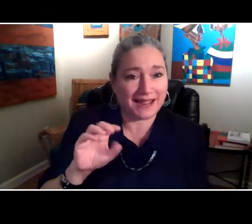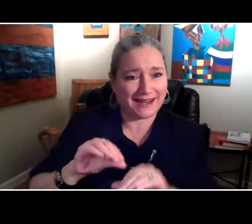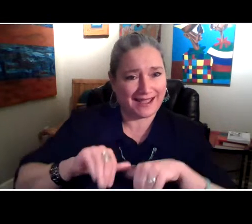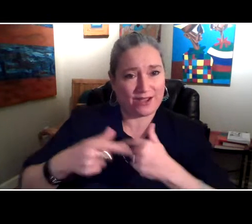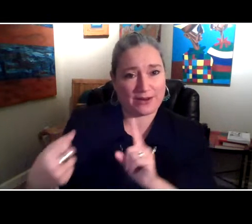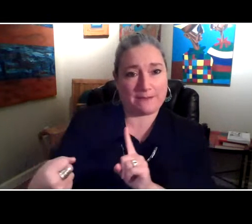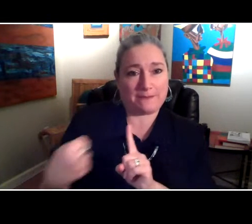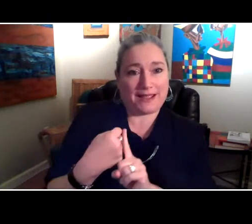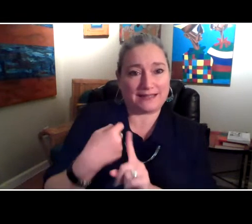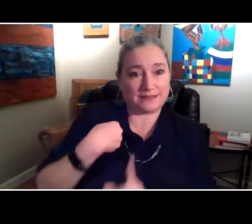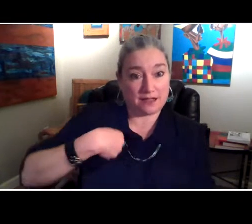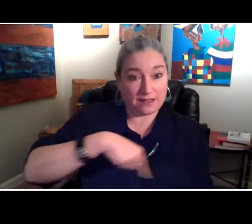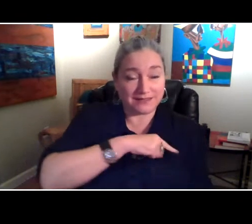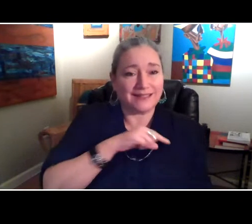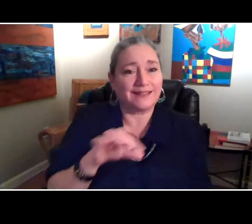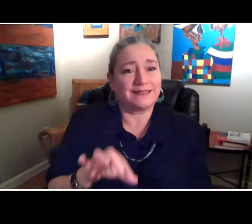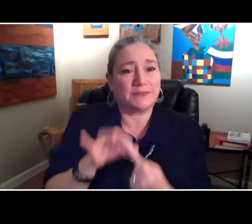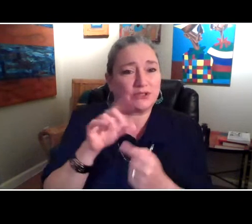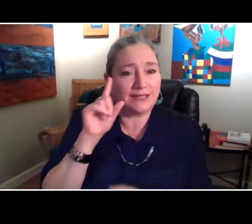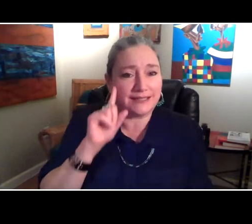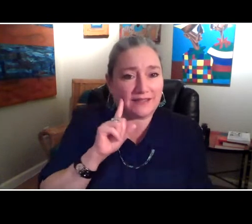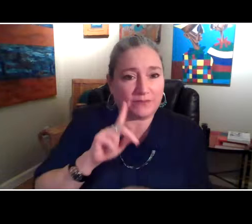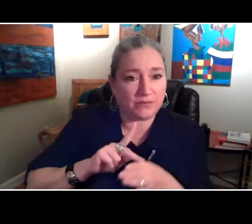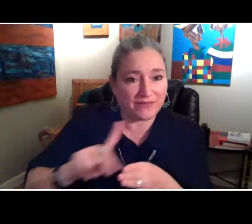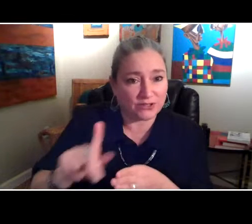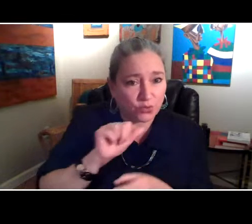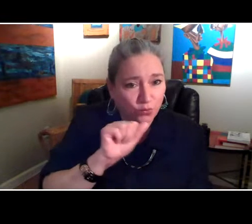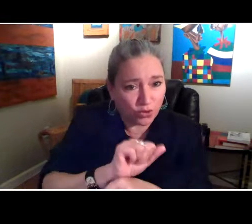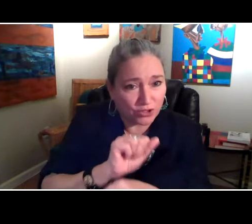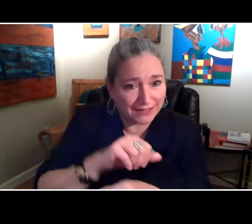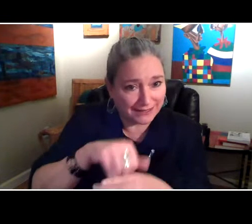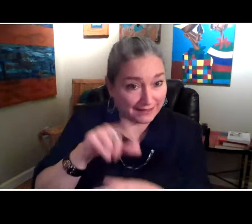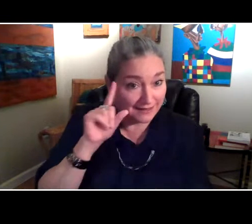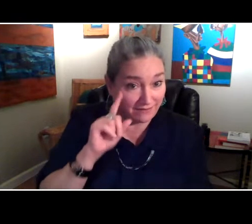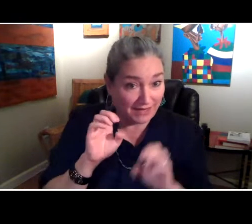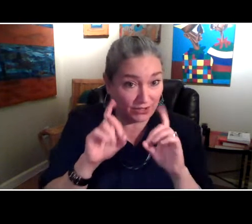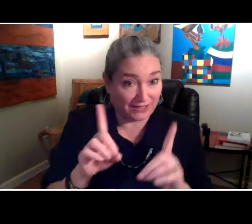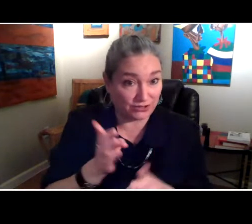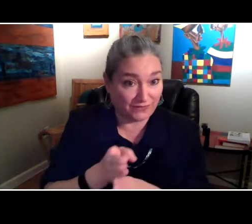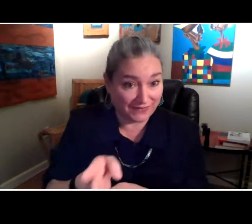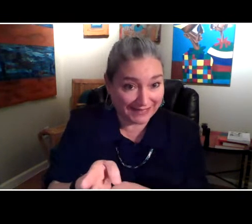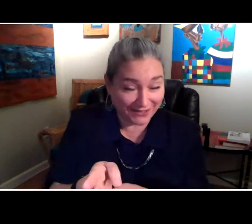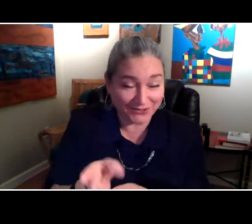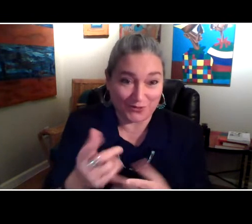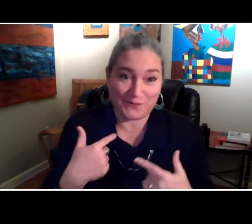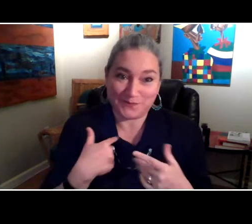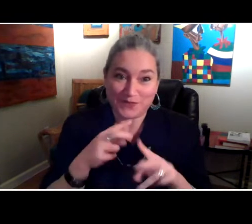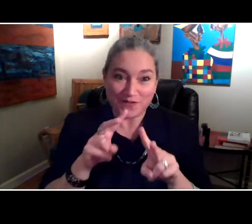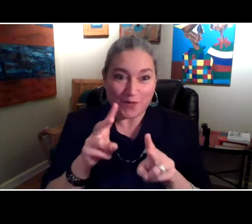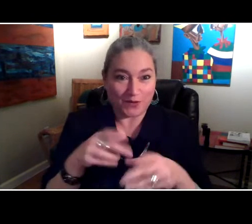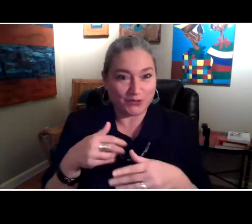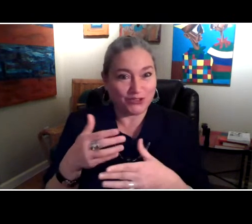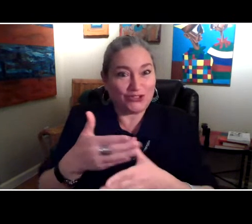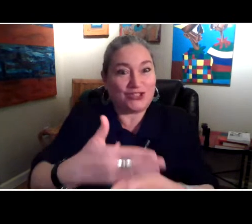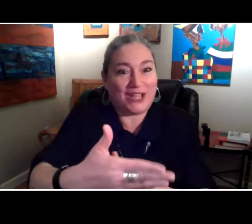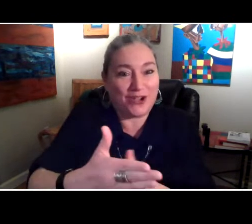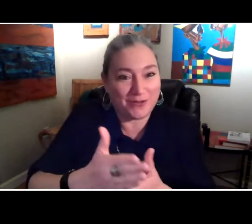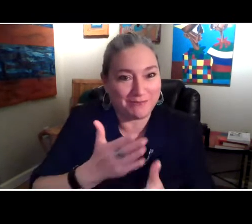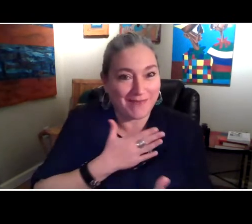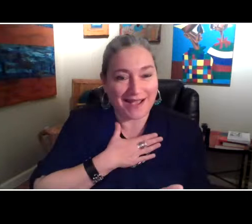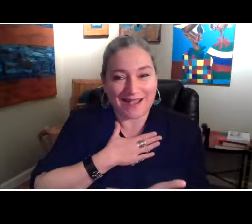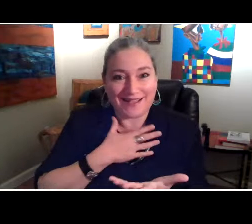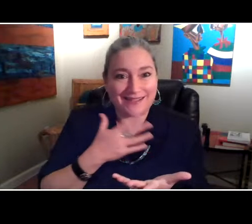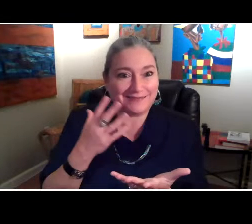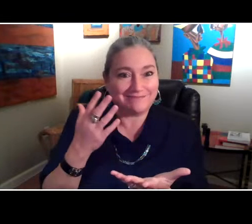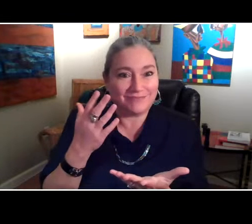autism. And really, my dissertation takes a look at systemic autism and how it impacts deaf professionals who